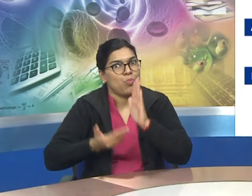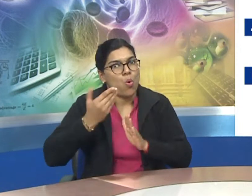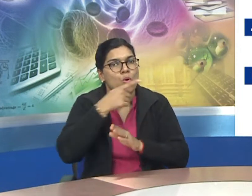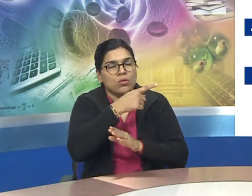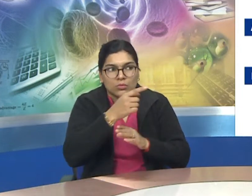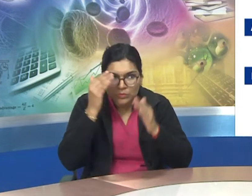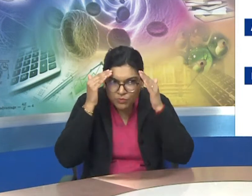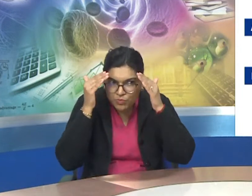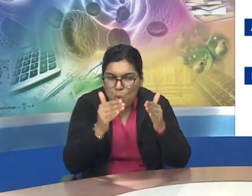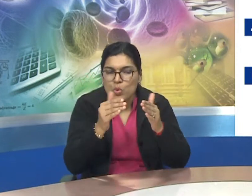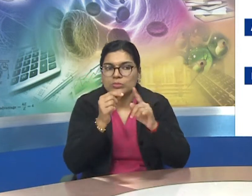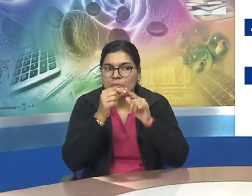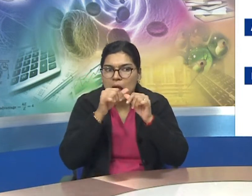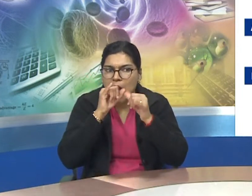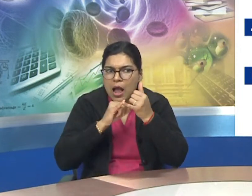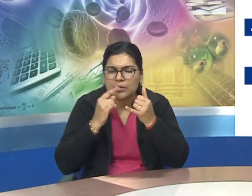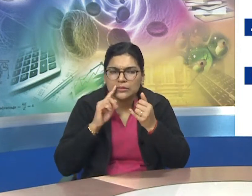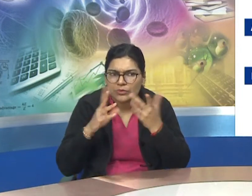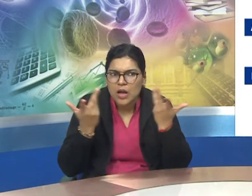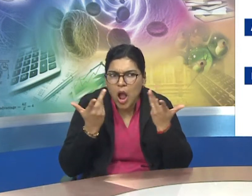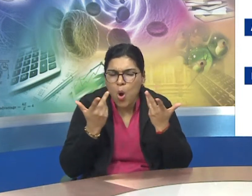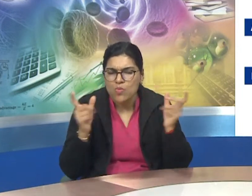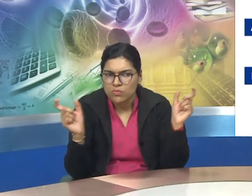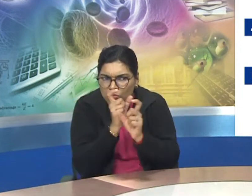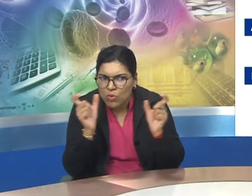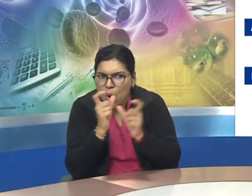interchanged. This is something you all need to practice,